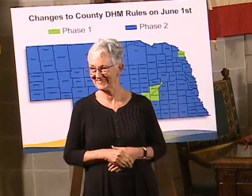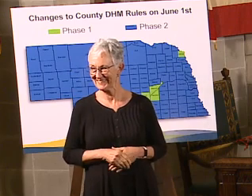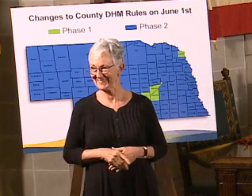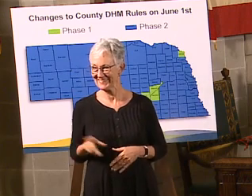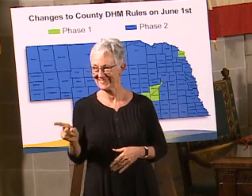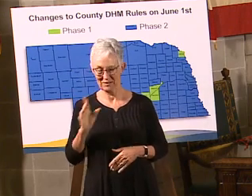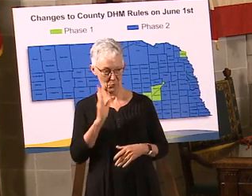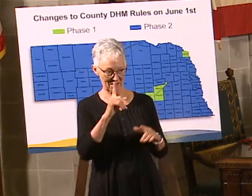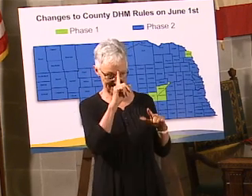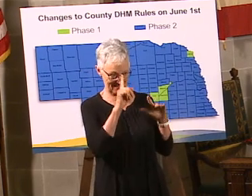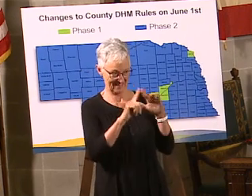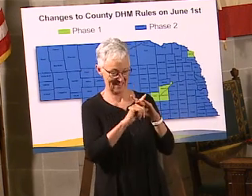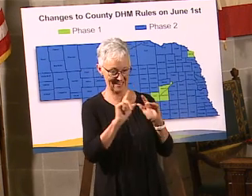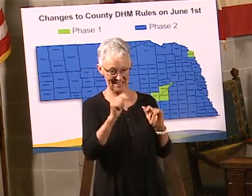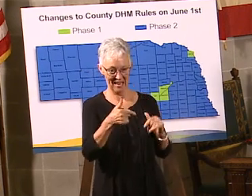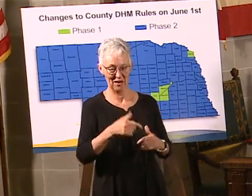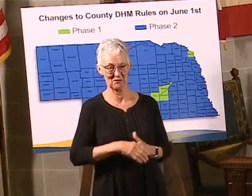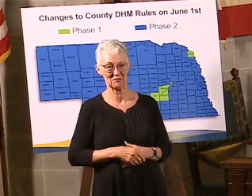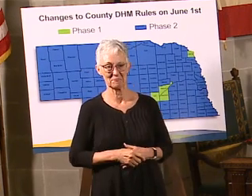I'll think of it later, right?